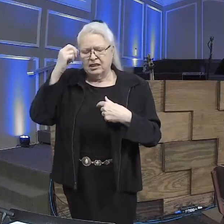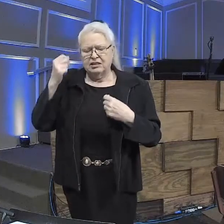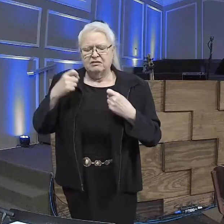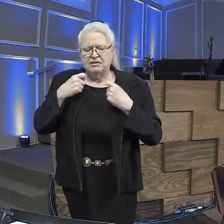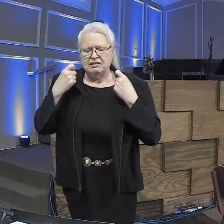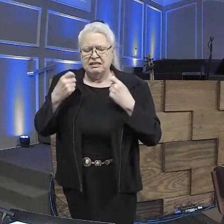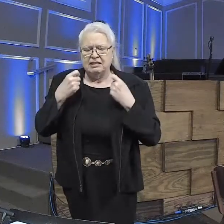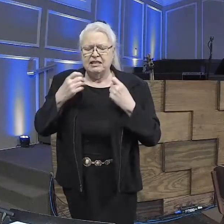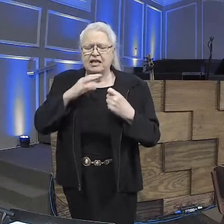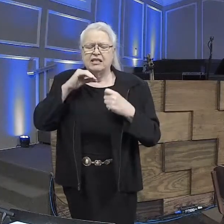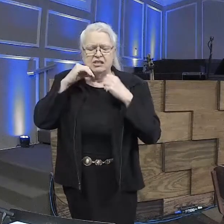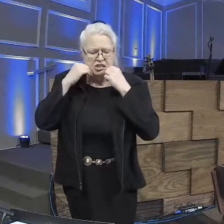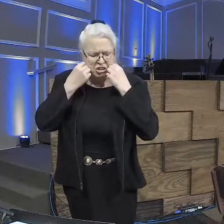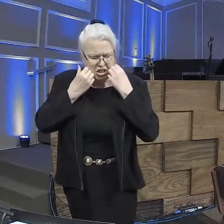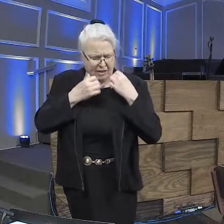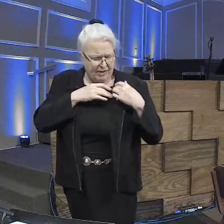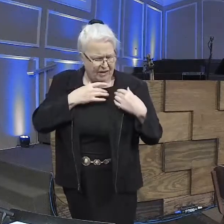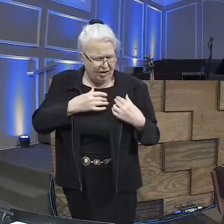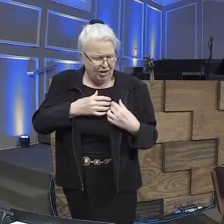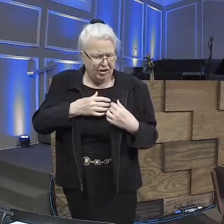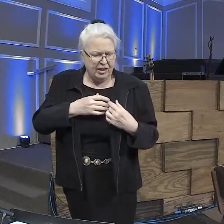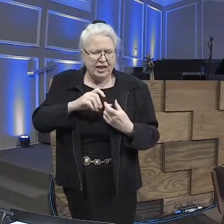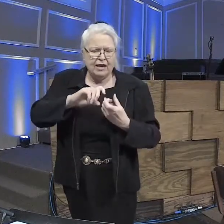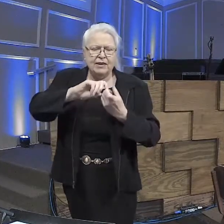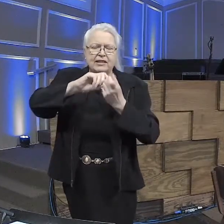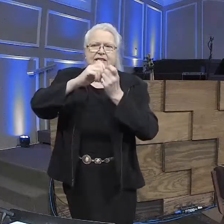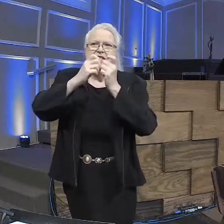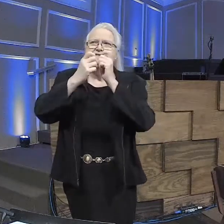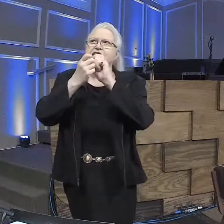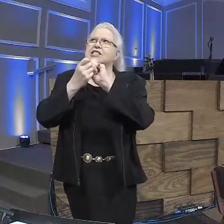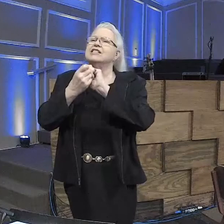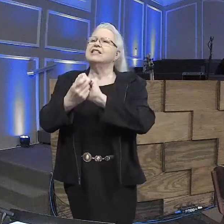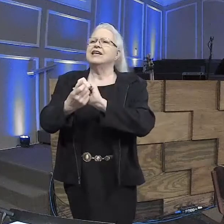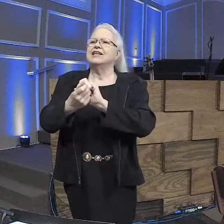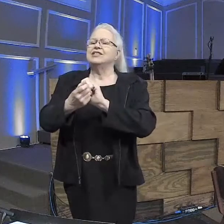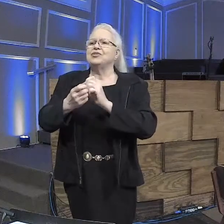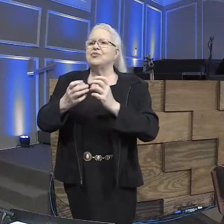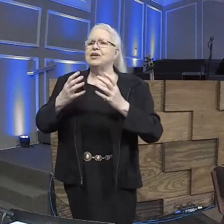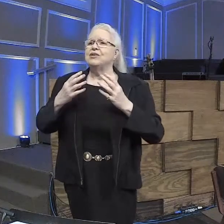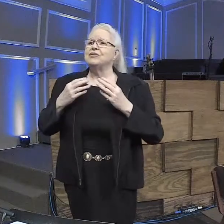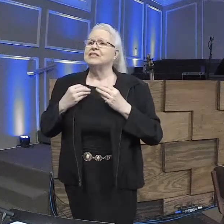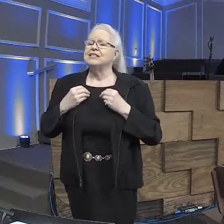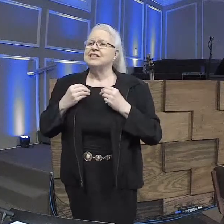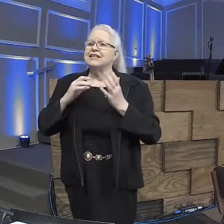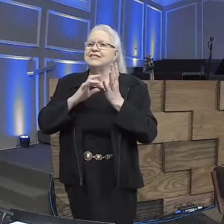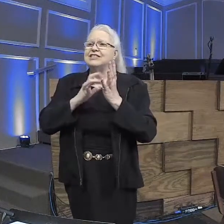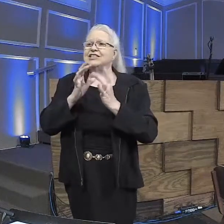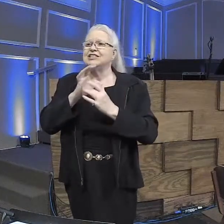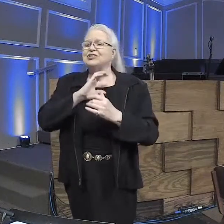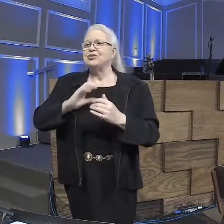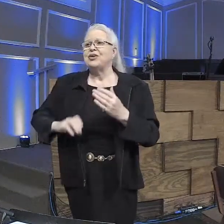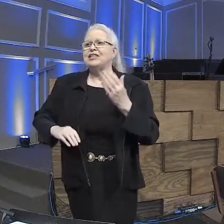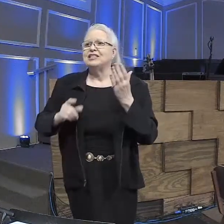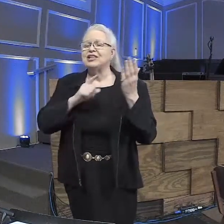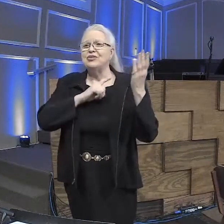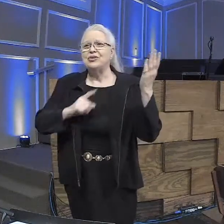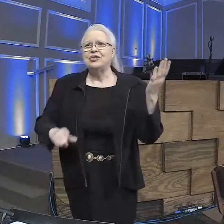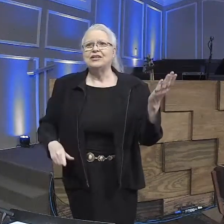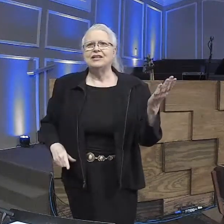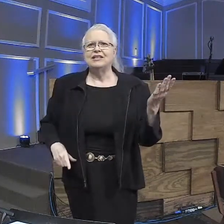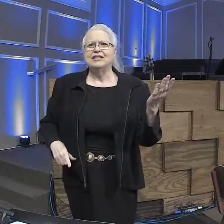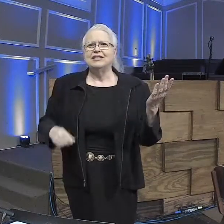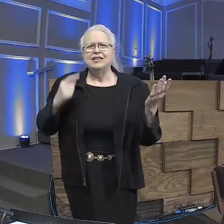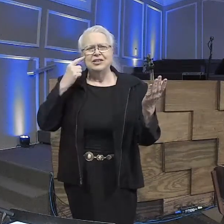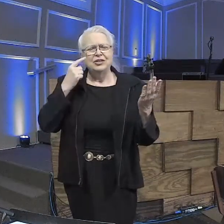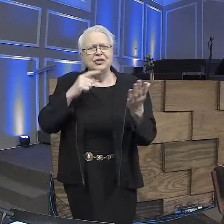and life. And that can be transformed when we receive Jesus Christ the Lord. Notice with me the significance of that